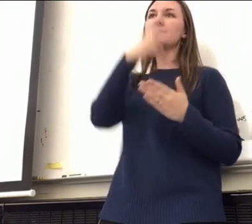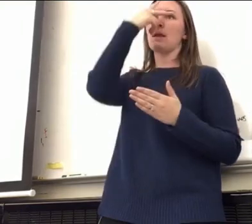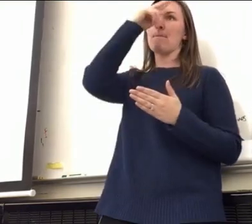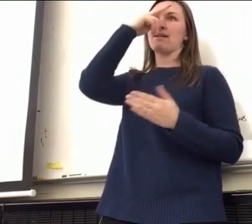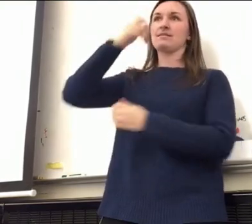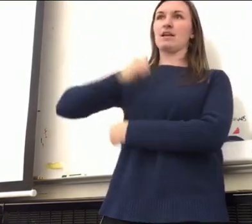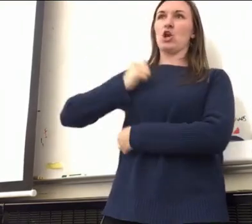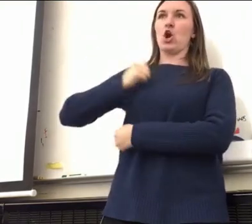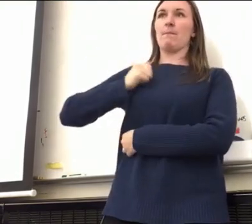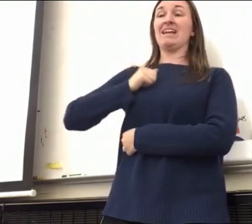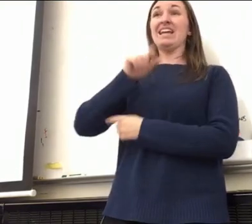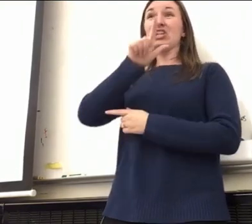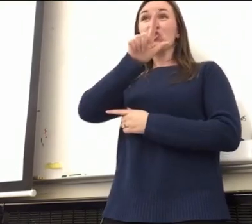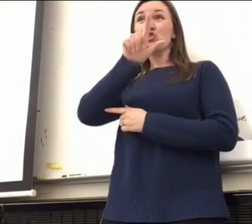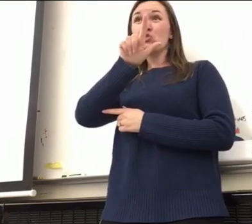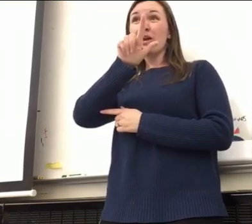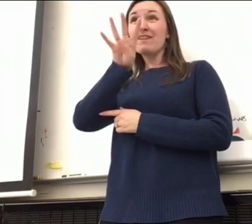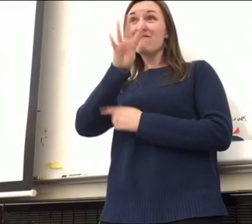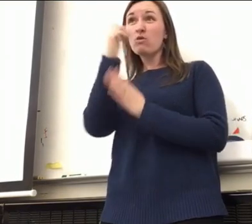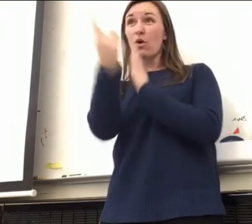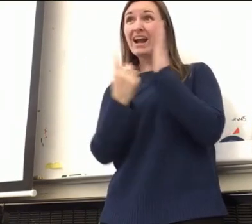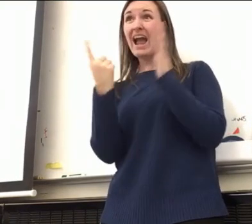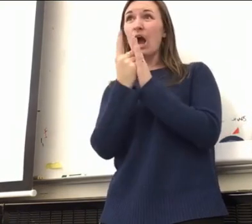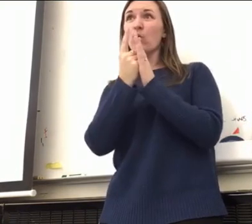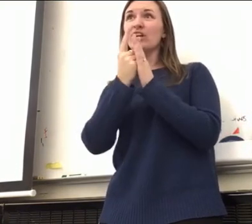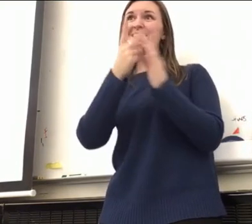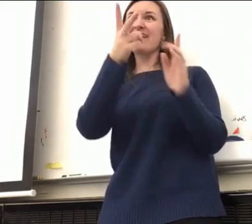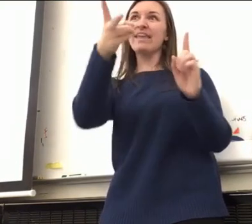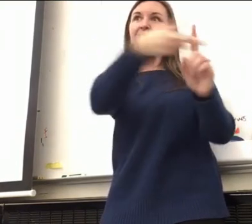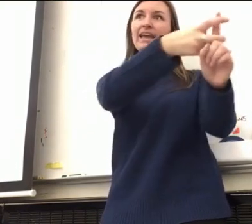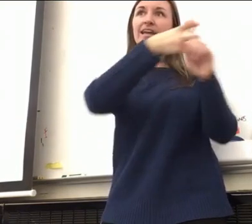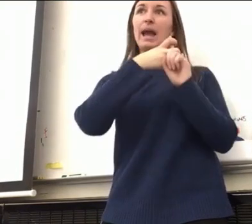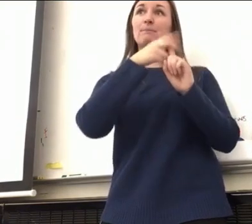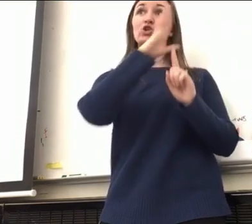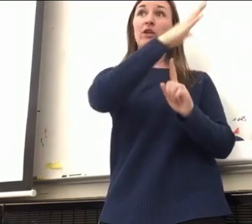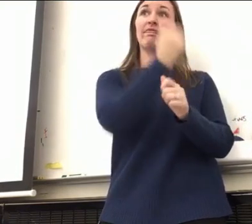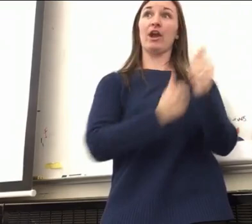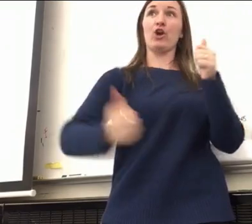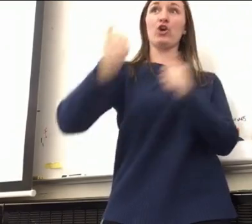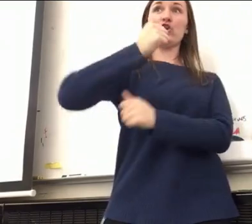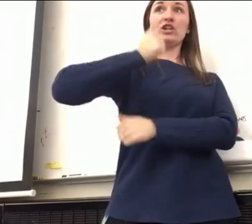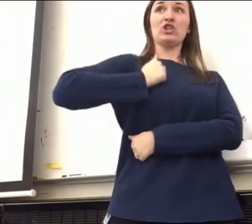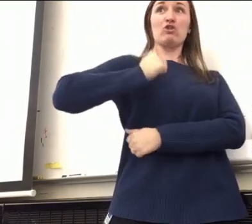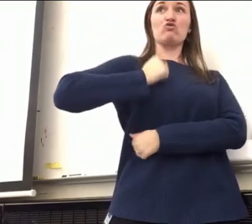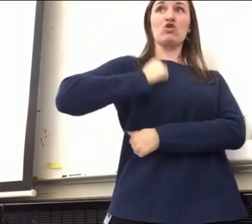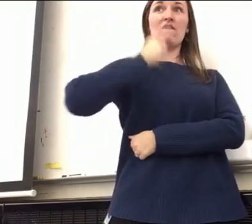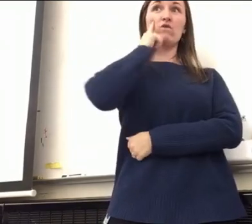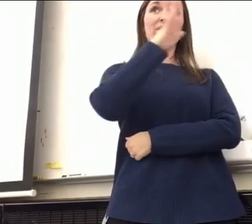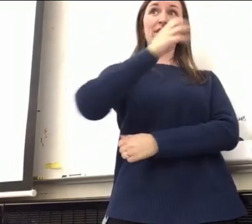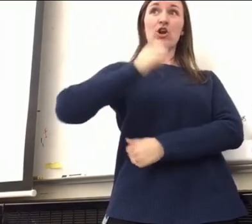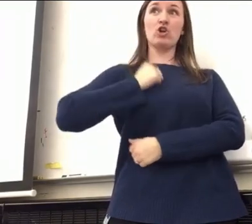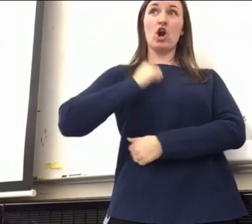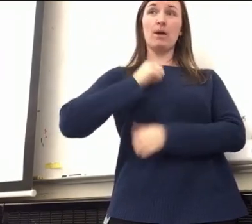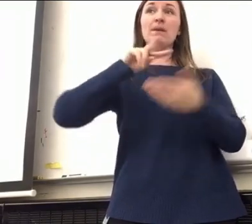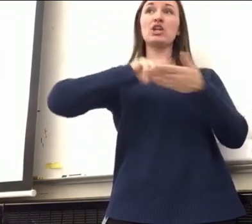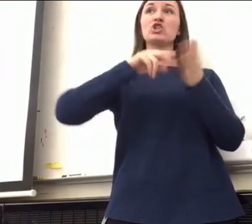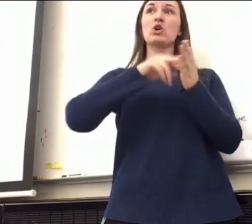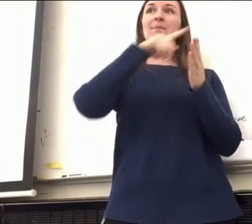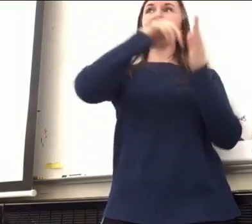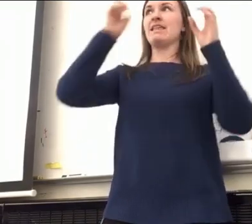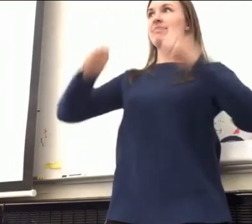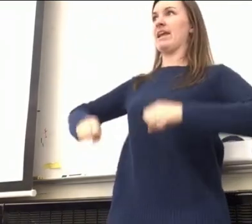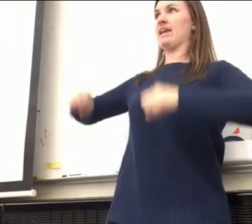24 hours, they are able to capture the general of the Mexican army, and then the general of the Mexican army then relinquishes and gives